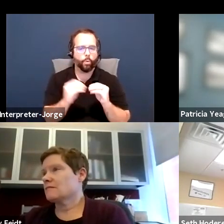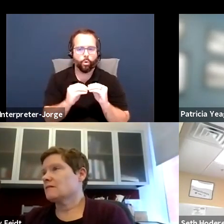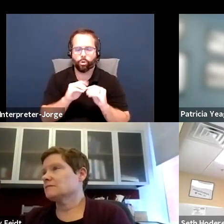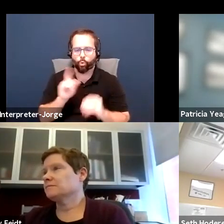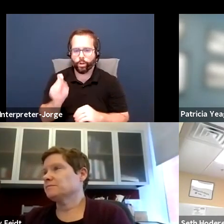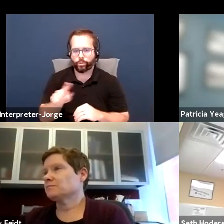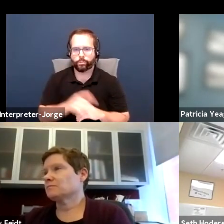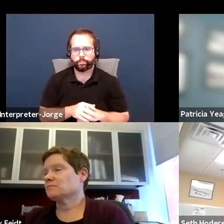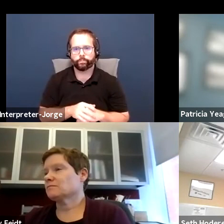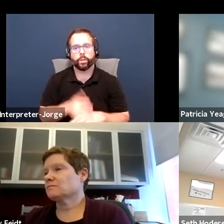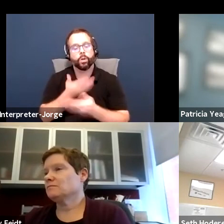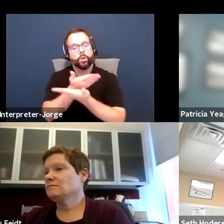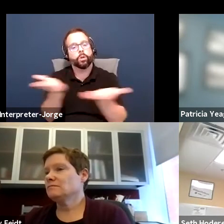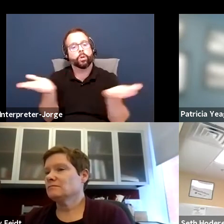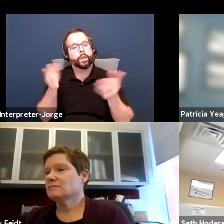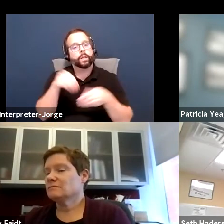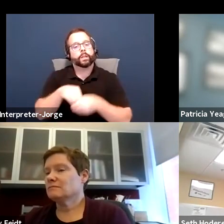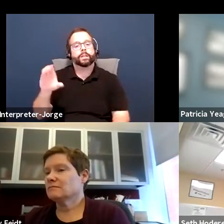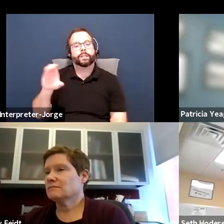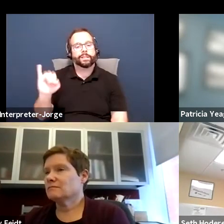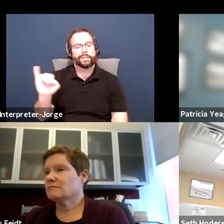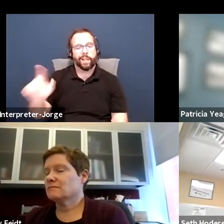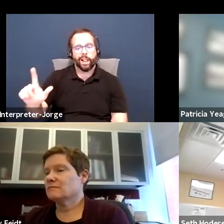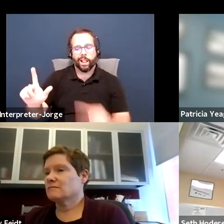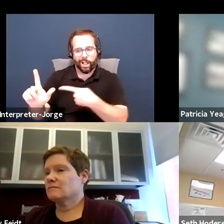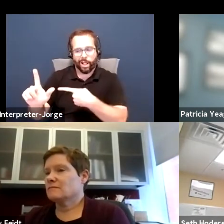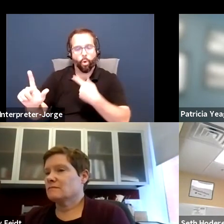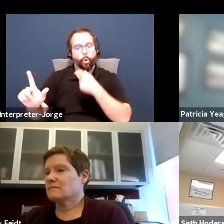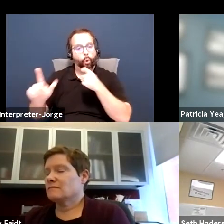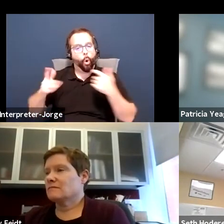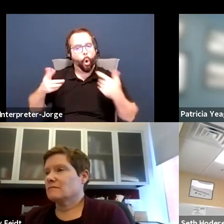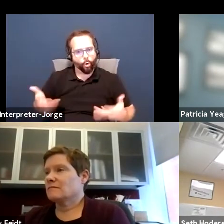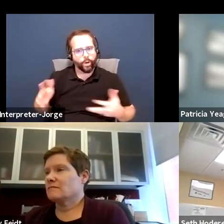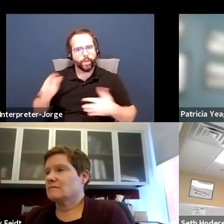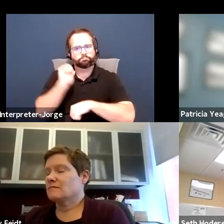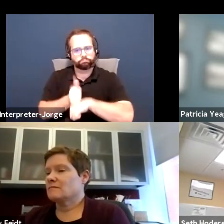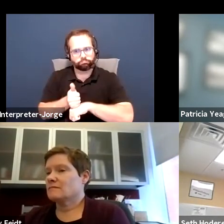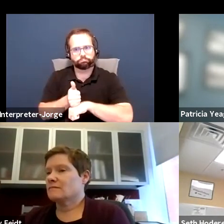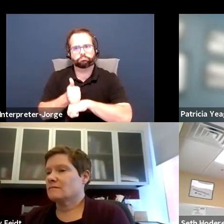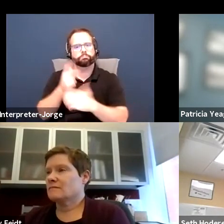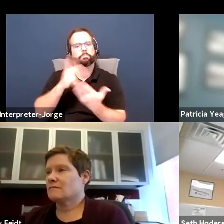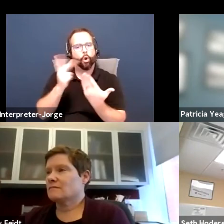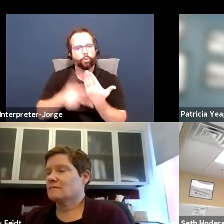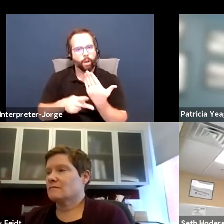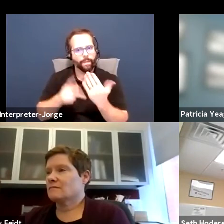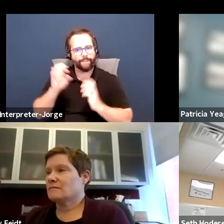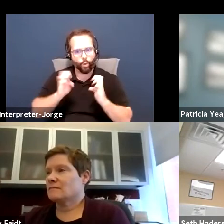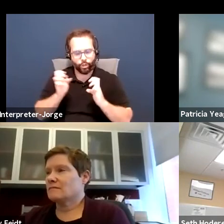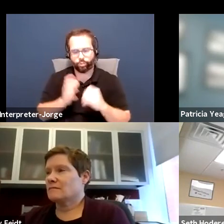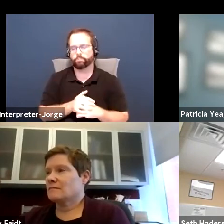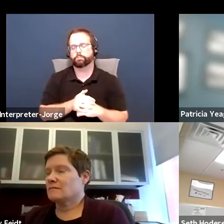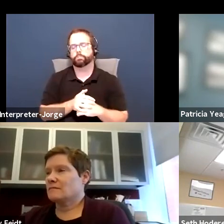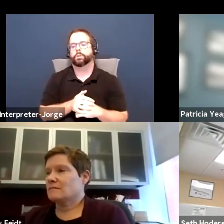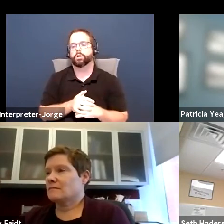for those at SILS who have implemented program evaluations, what has been most helpful to gain